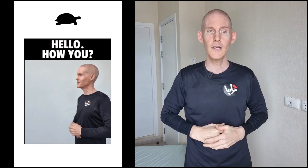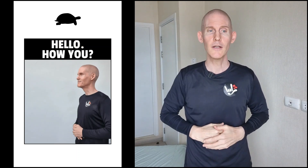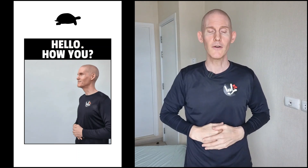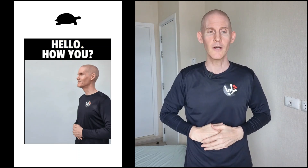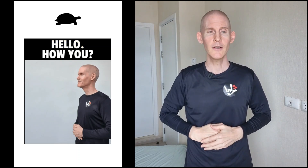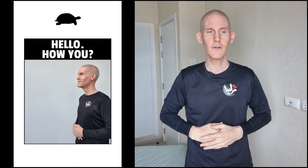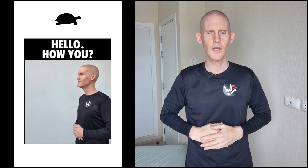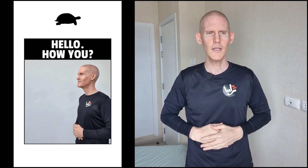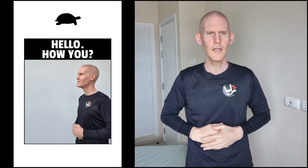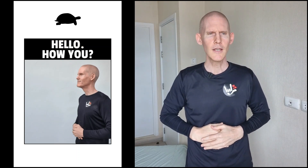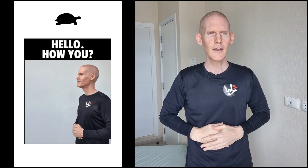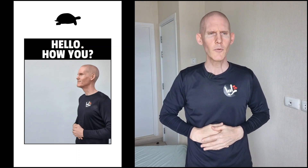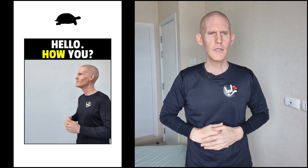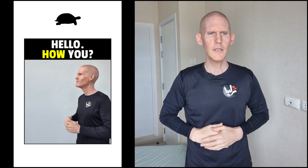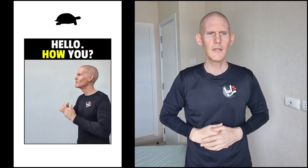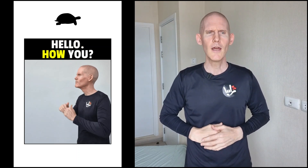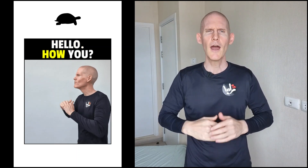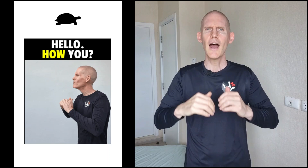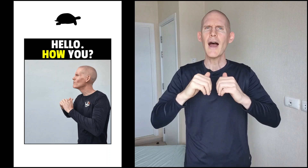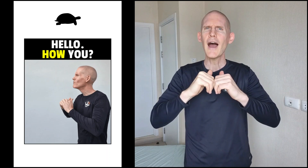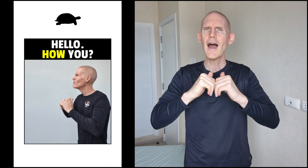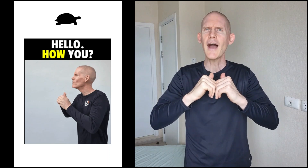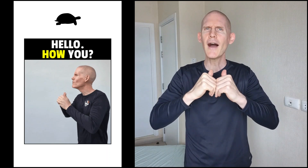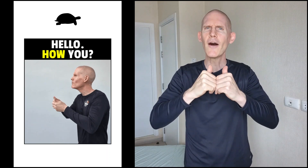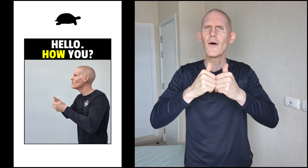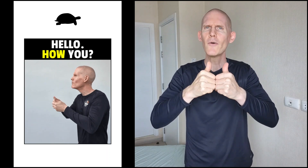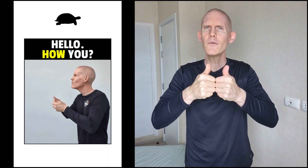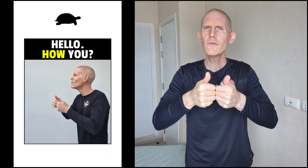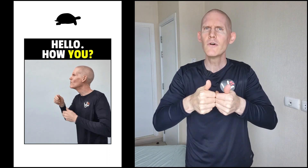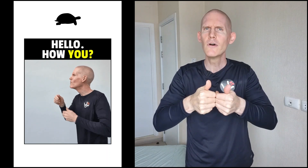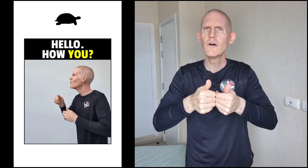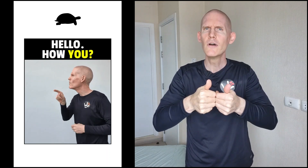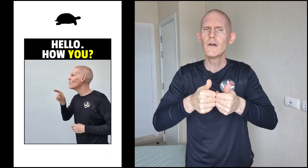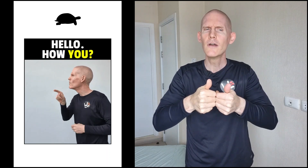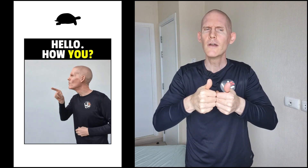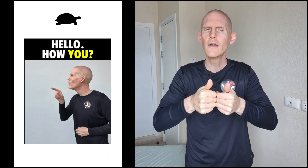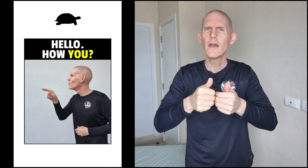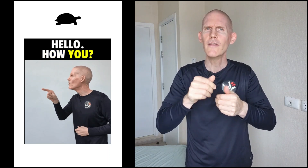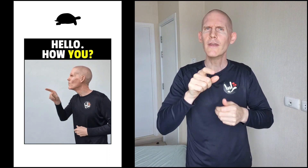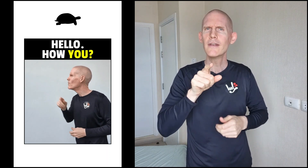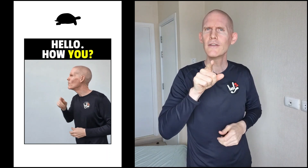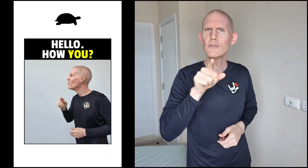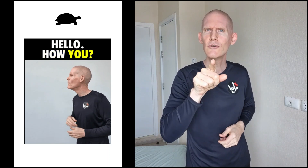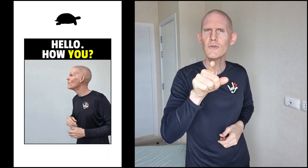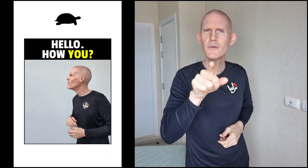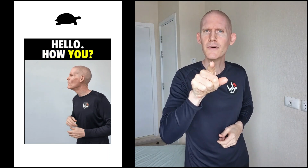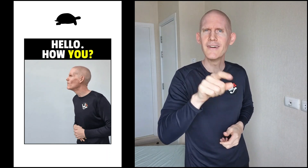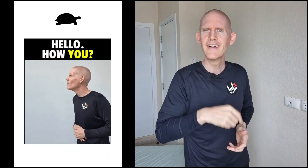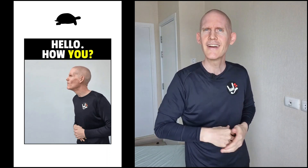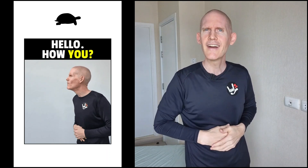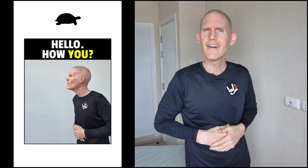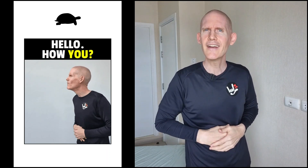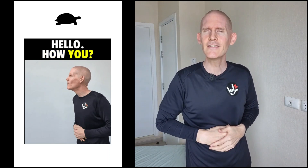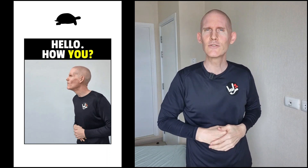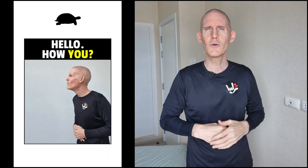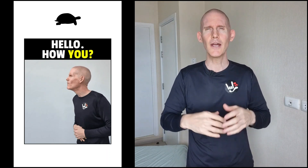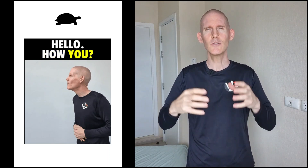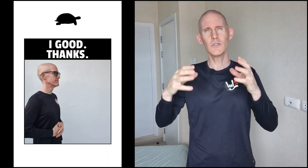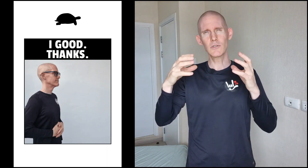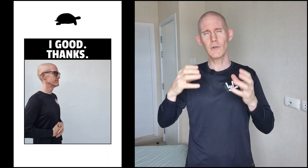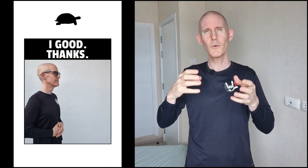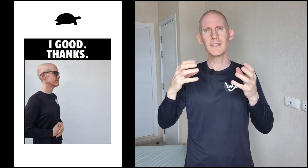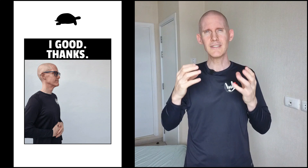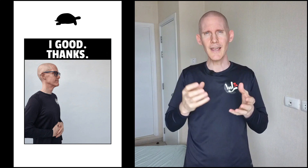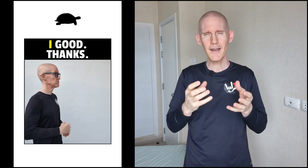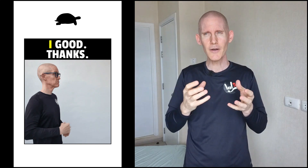sign right, all right, okay. Now we need how, and then you, all right. So as